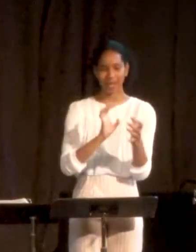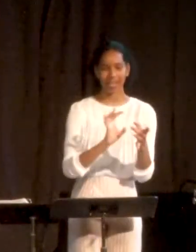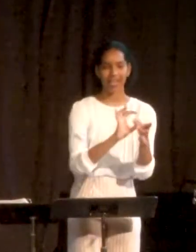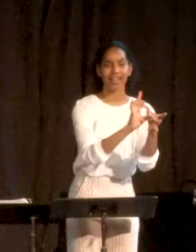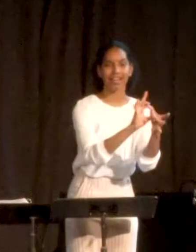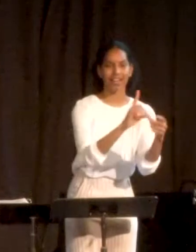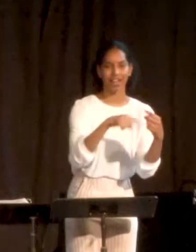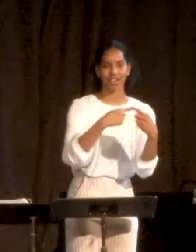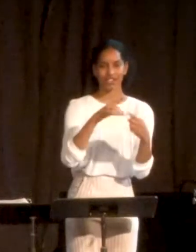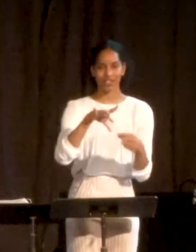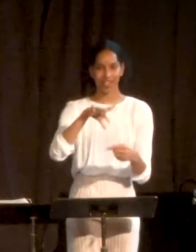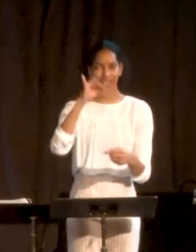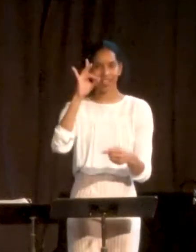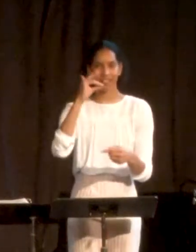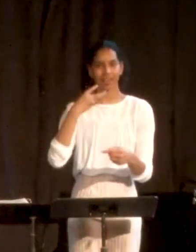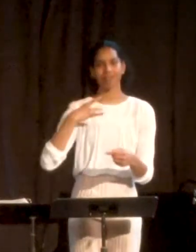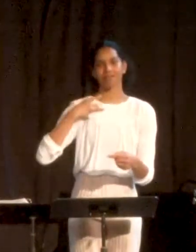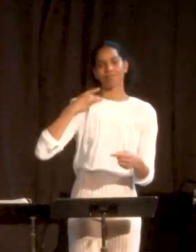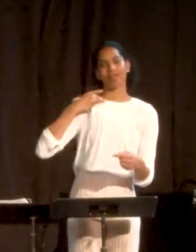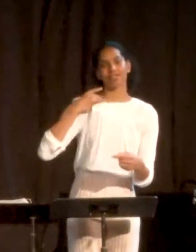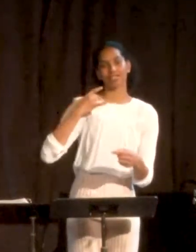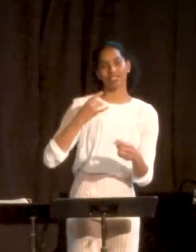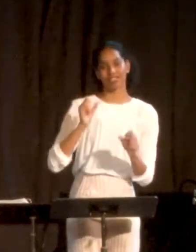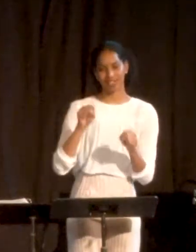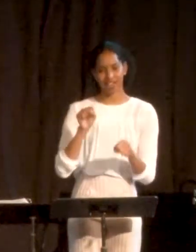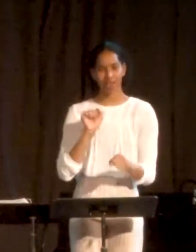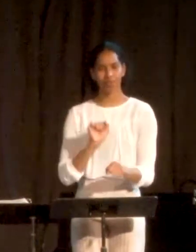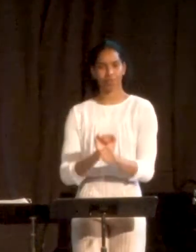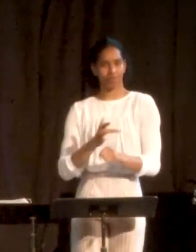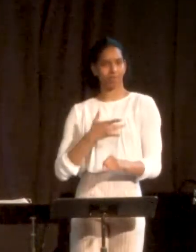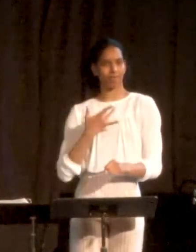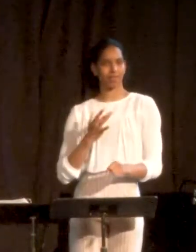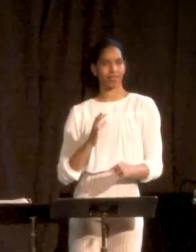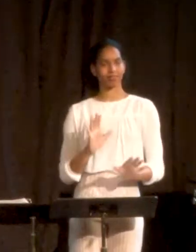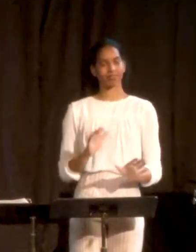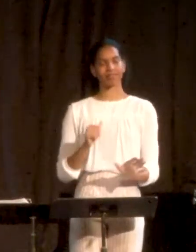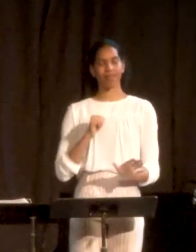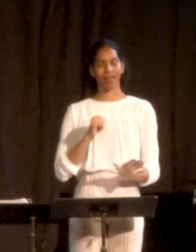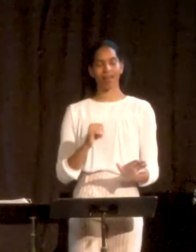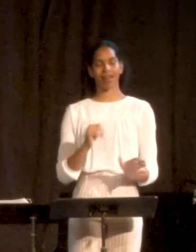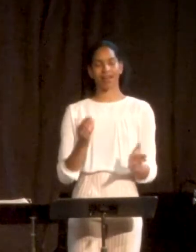task and feel like they really belong.